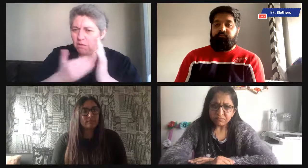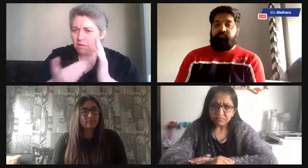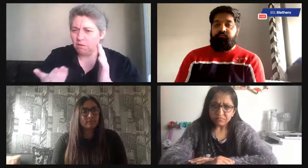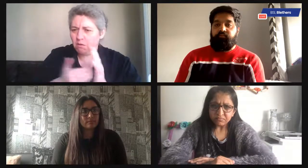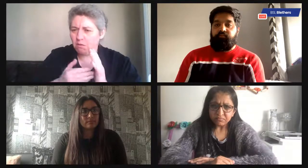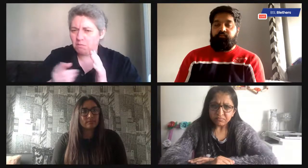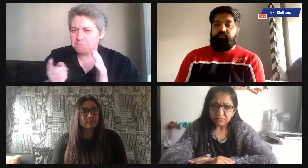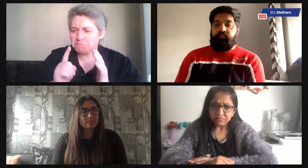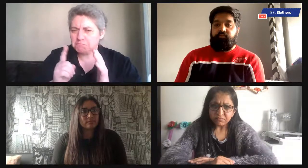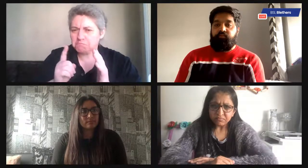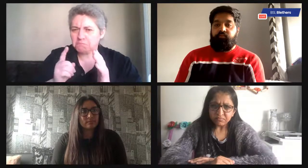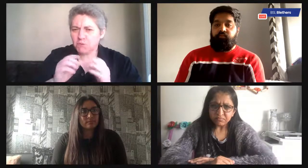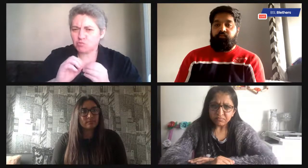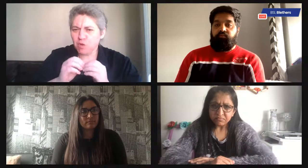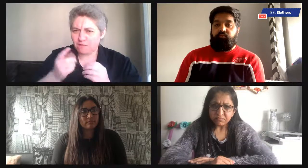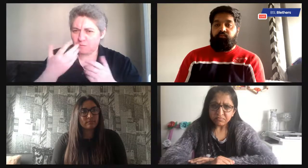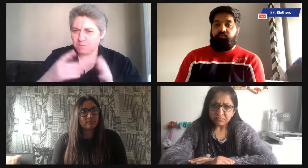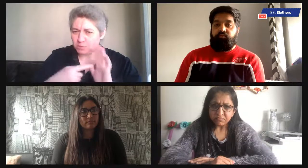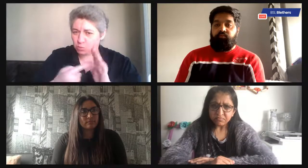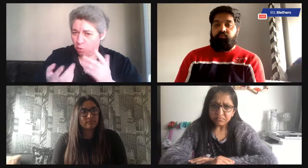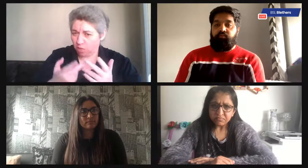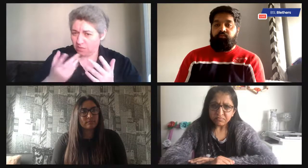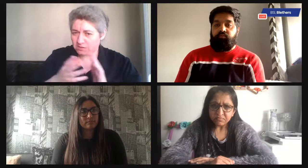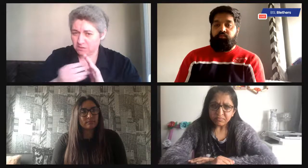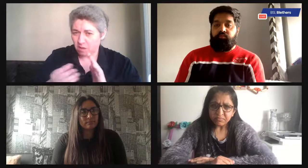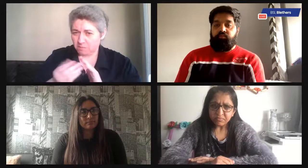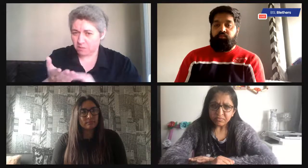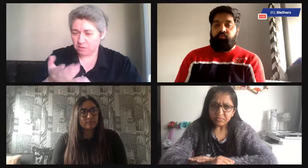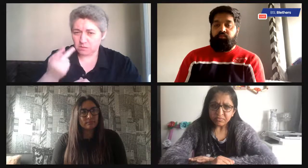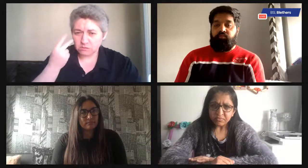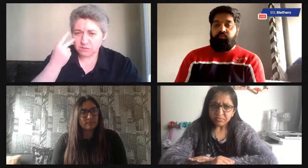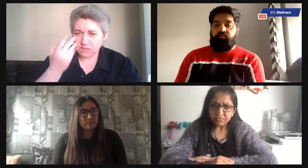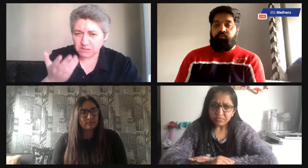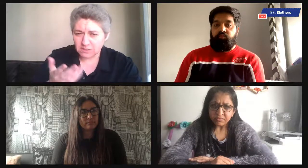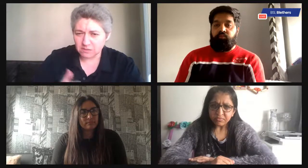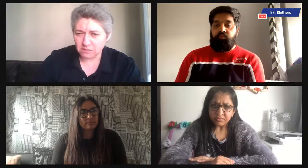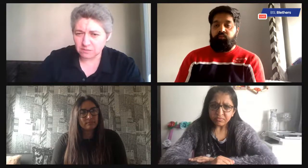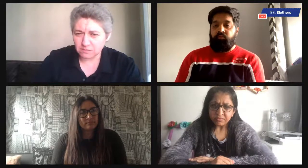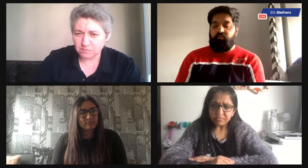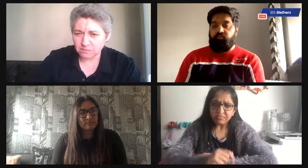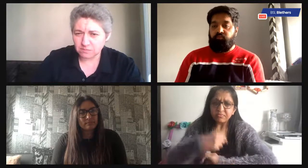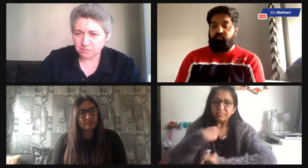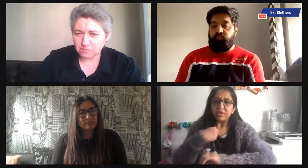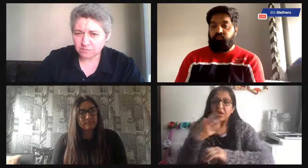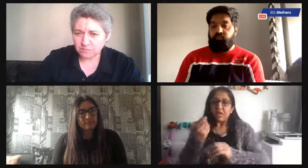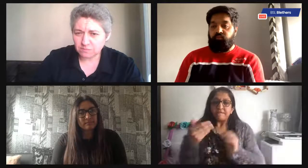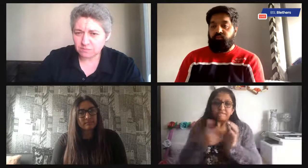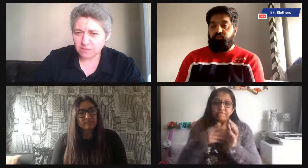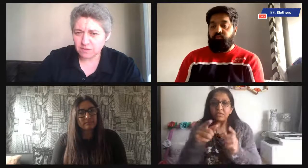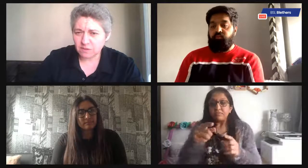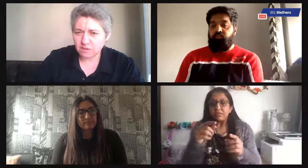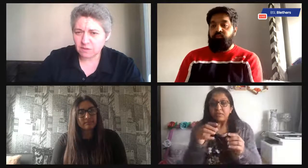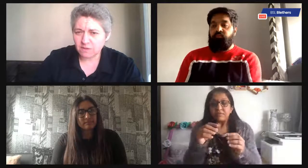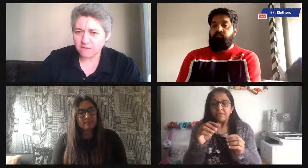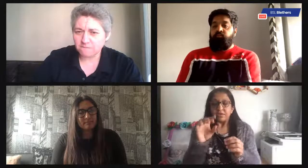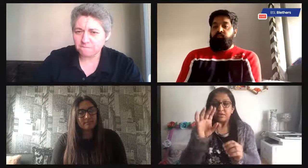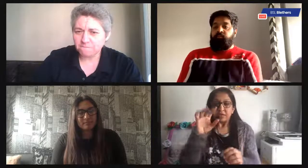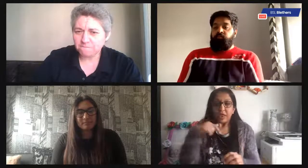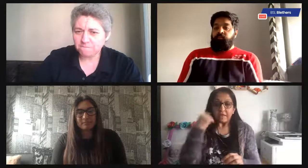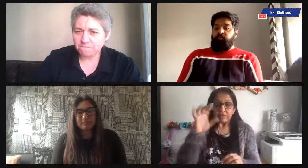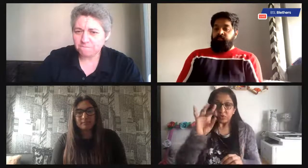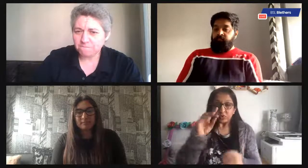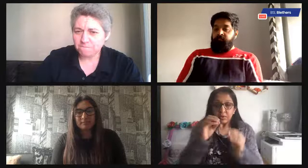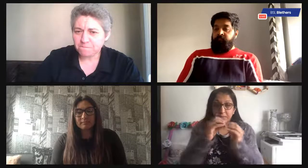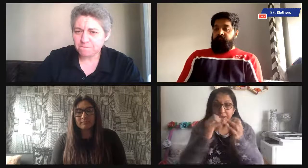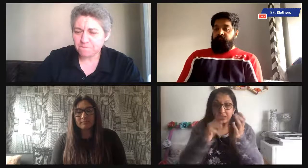been talking about, the crafts and anything else, has there been anything else that you've been doing? Or have you got other example of any crafts you can show us?